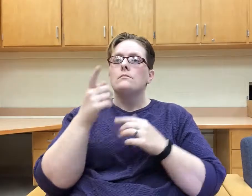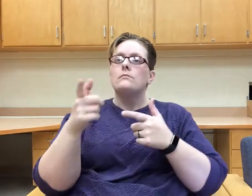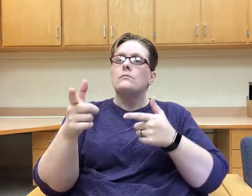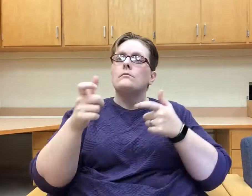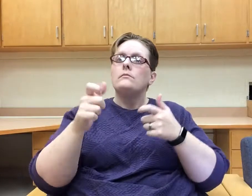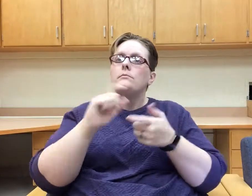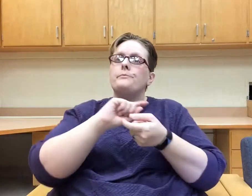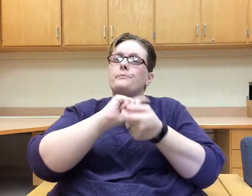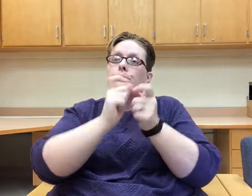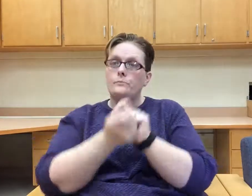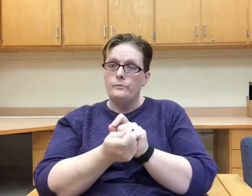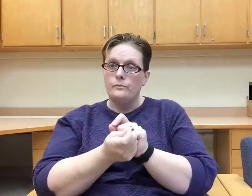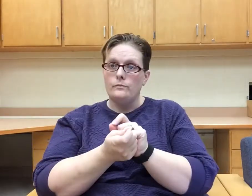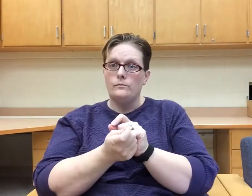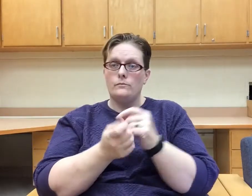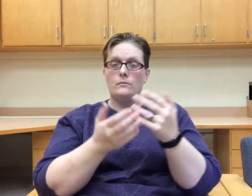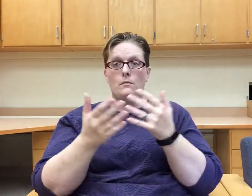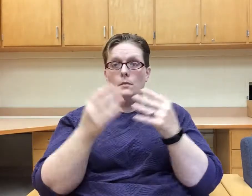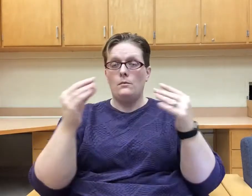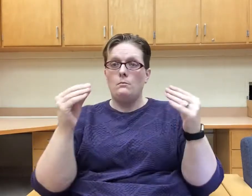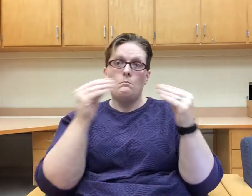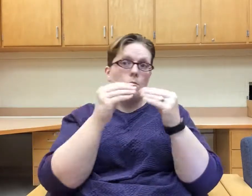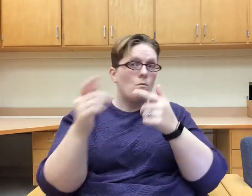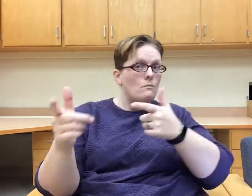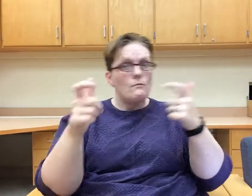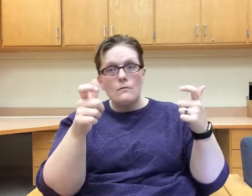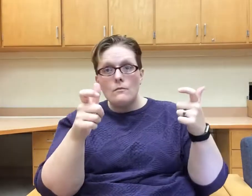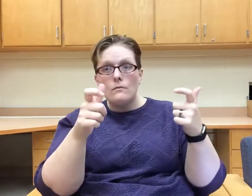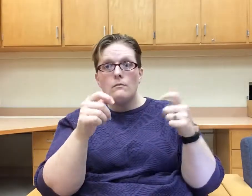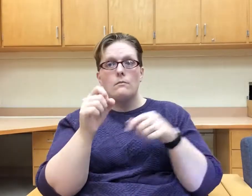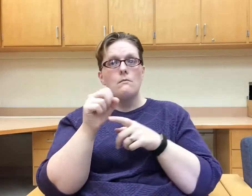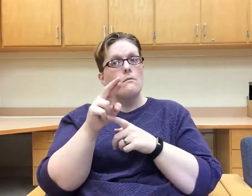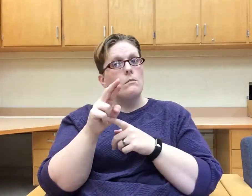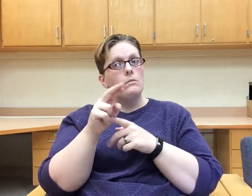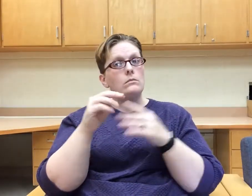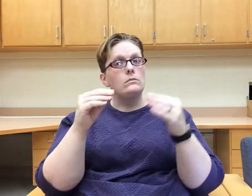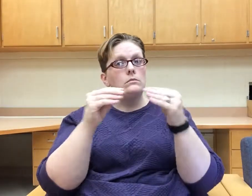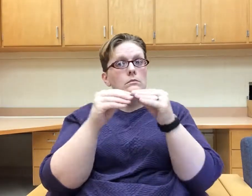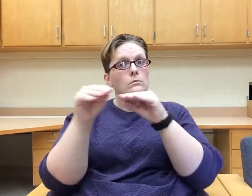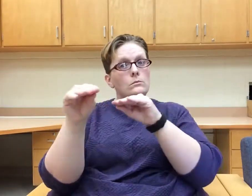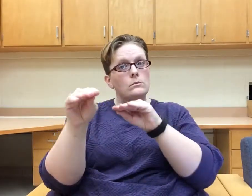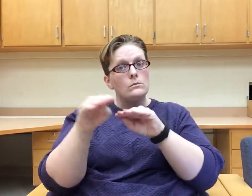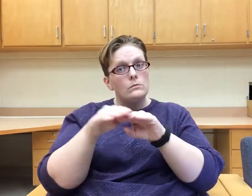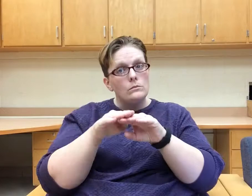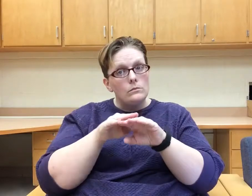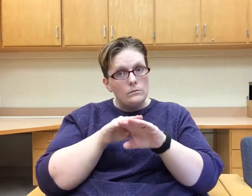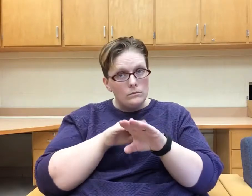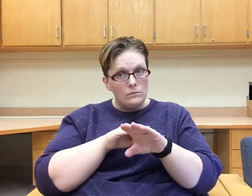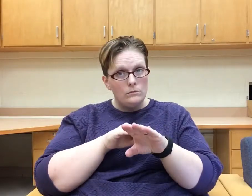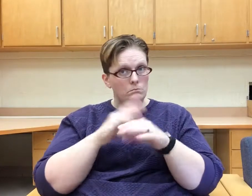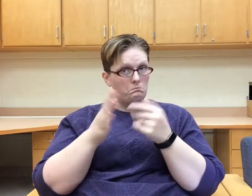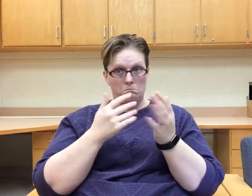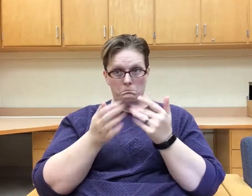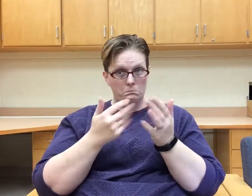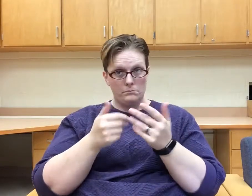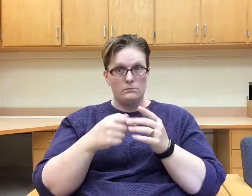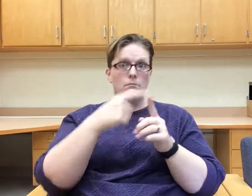means something that changes speed. Maybe it goes faster or it goes slower. Doesn't